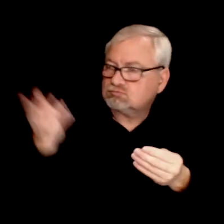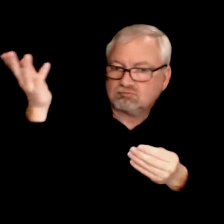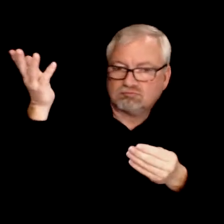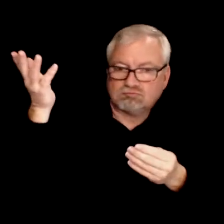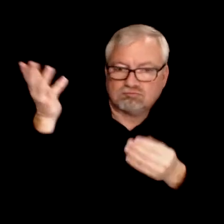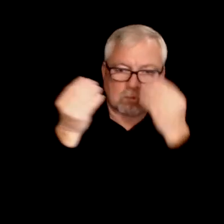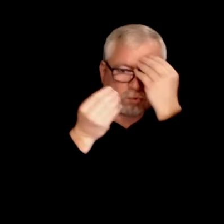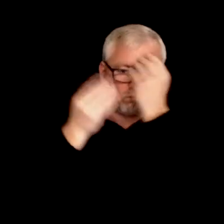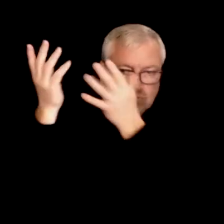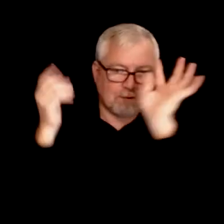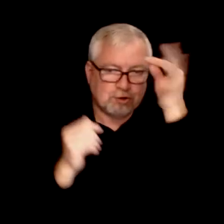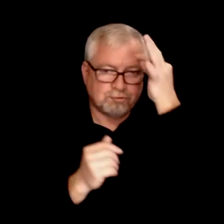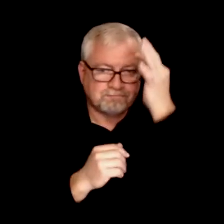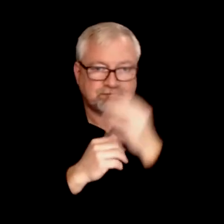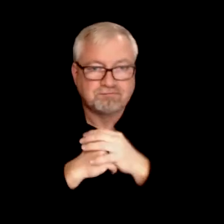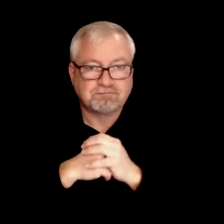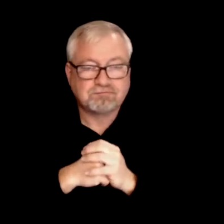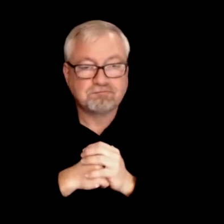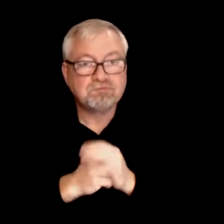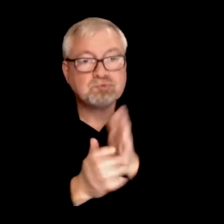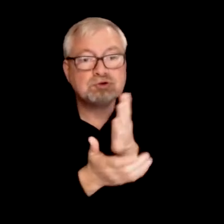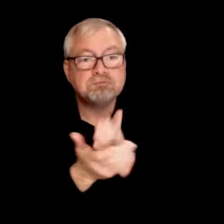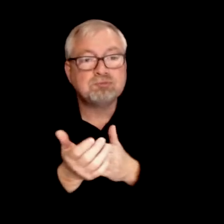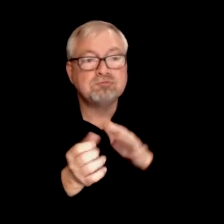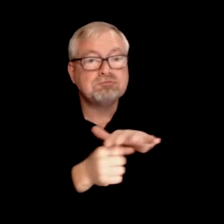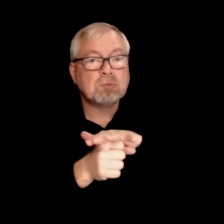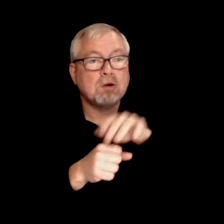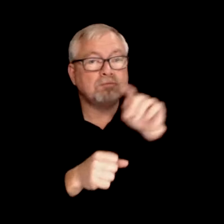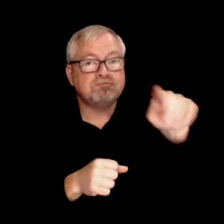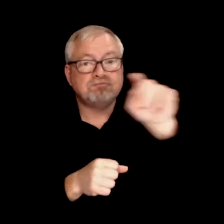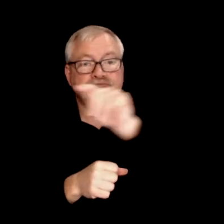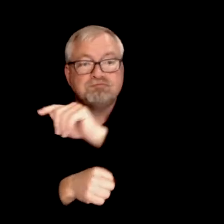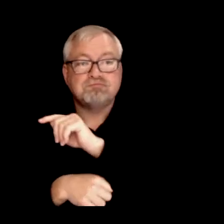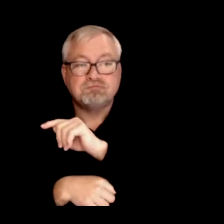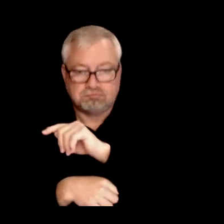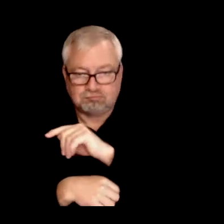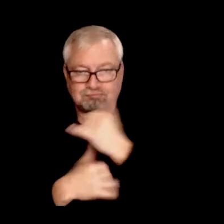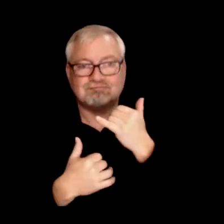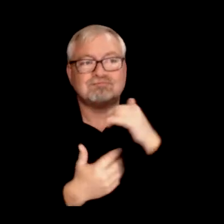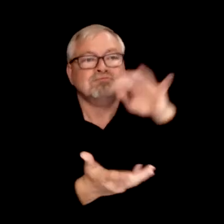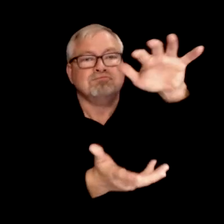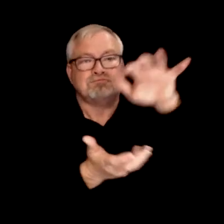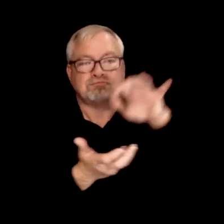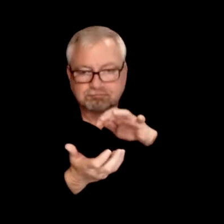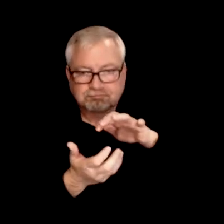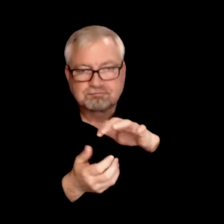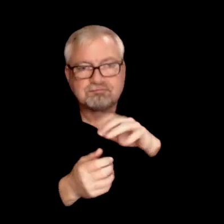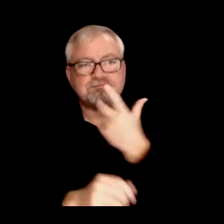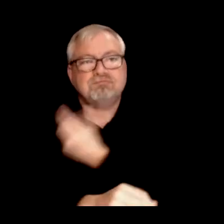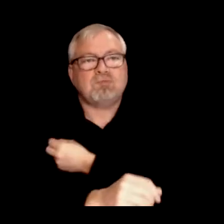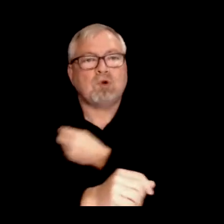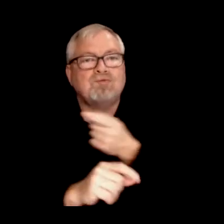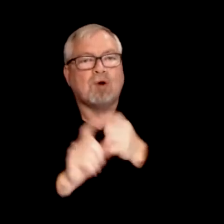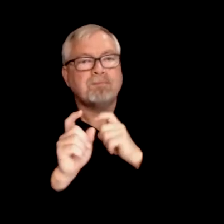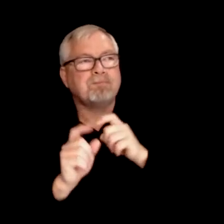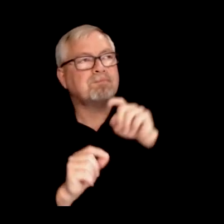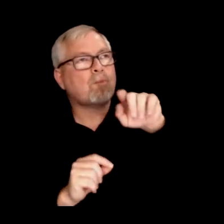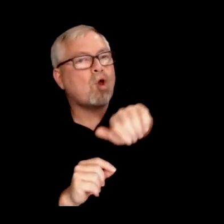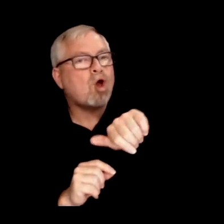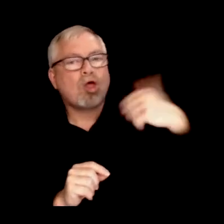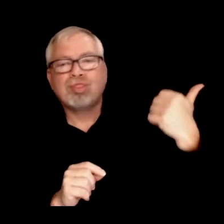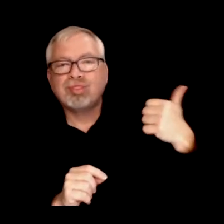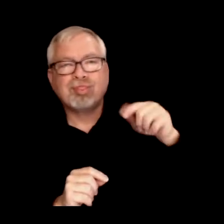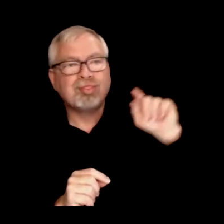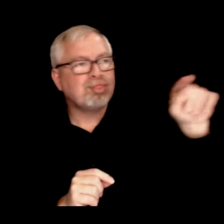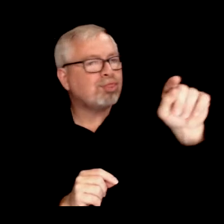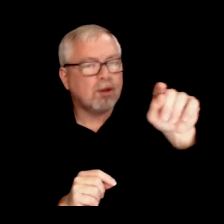some sites who get vaccine from other allocations that may still report their doses administered to MIC. So